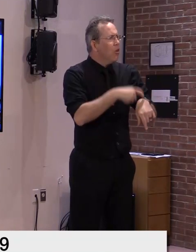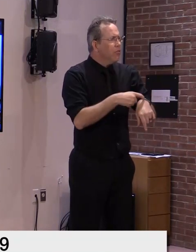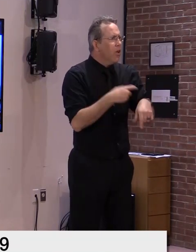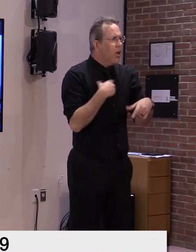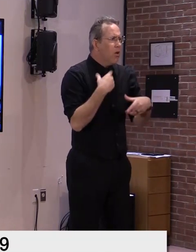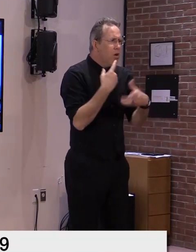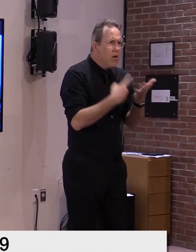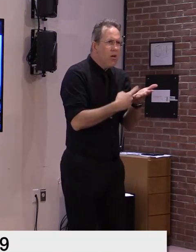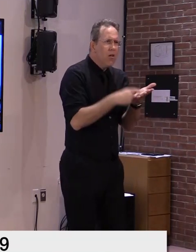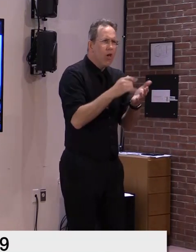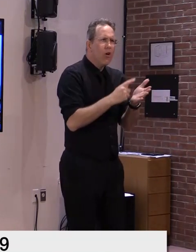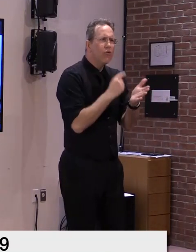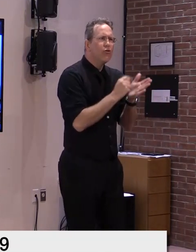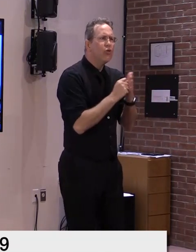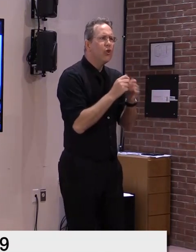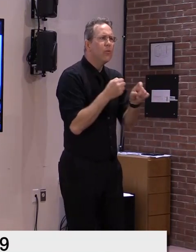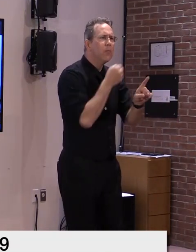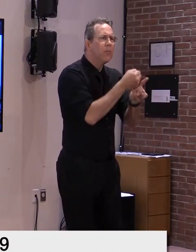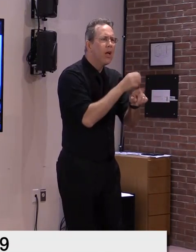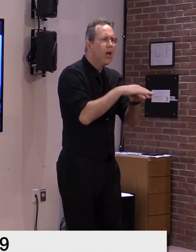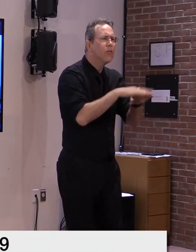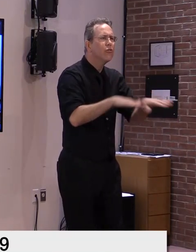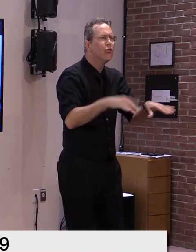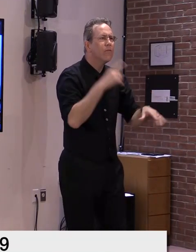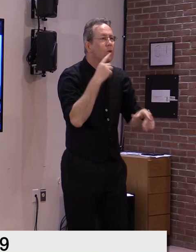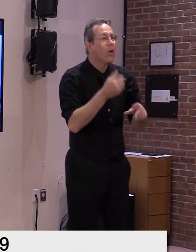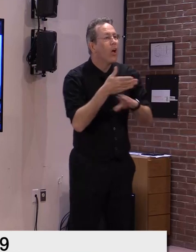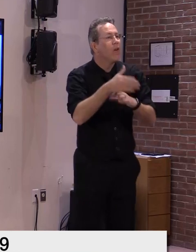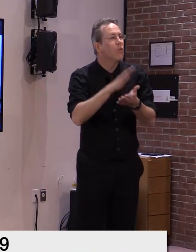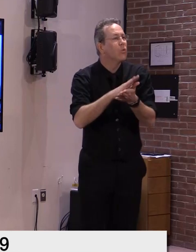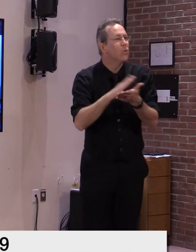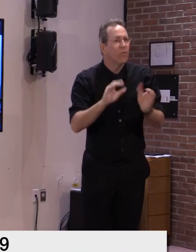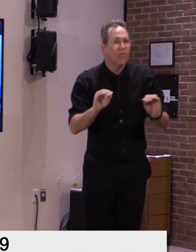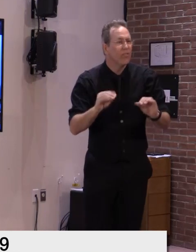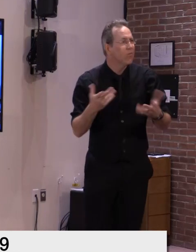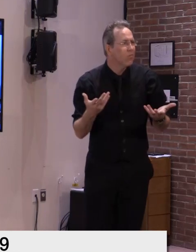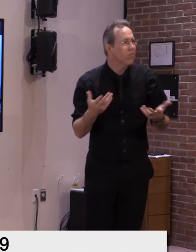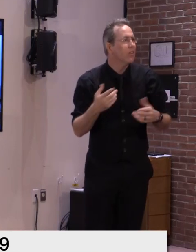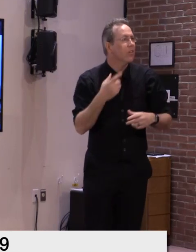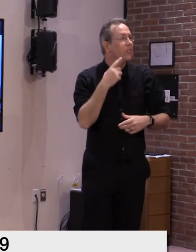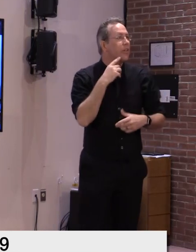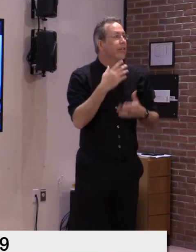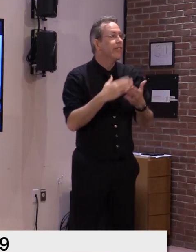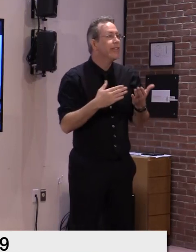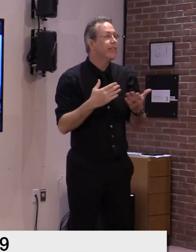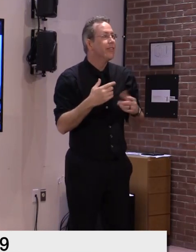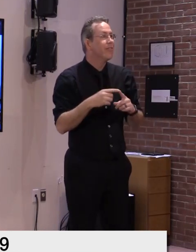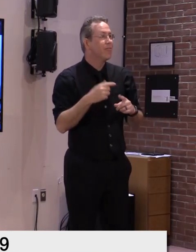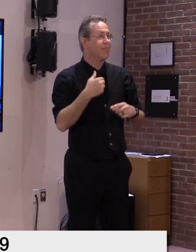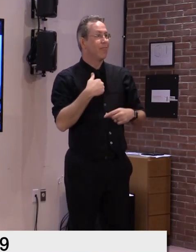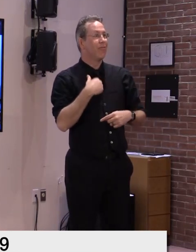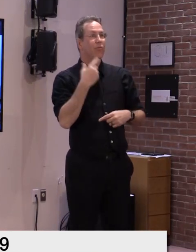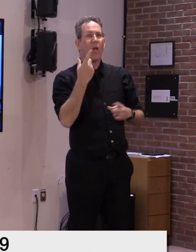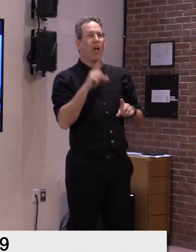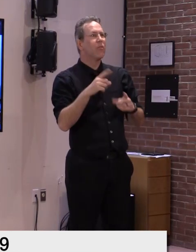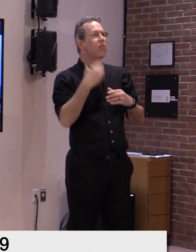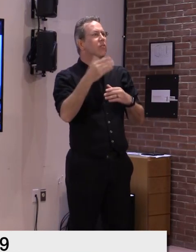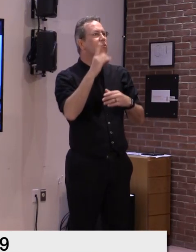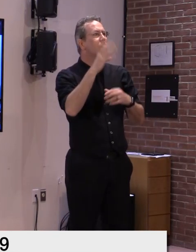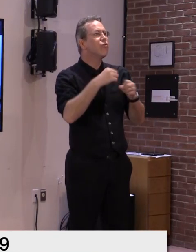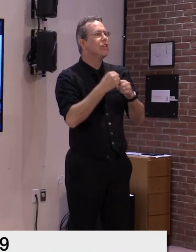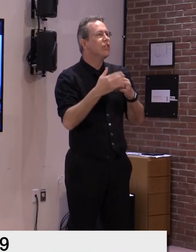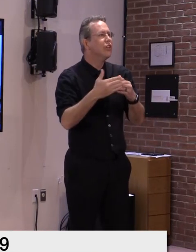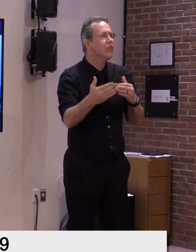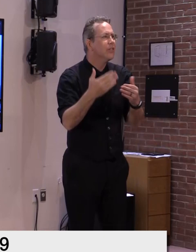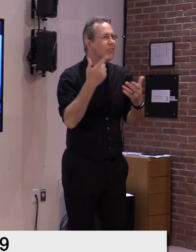activities. In my view, and I speak for myself, we're about 100 years behind. You know, all over America, in the state of Vermont, mom goes to work, dad